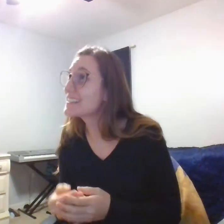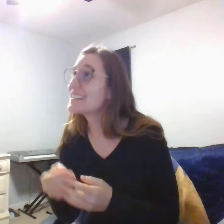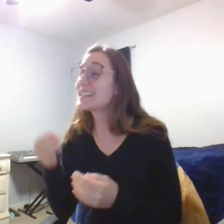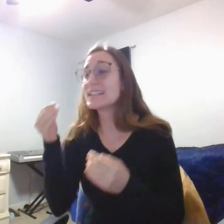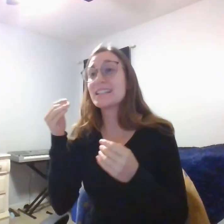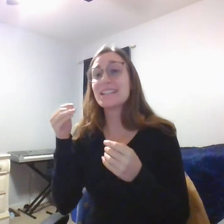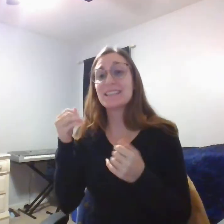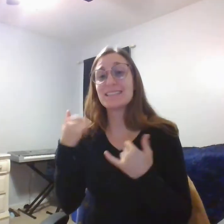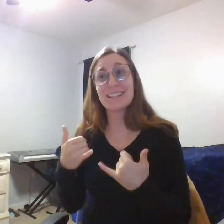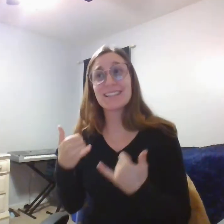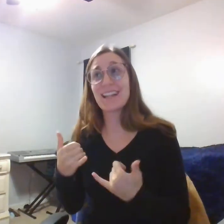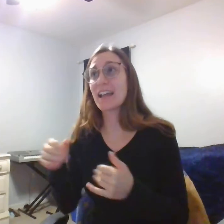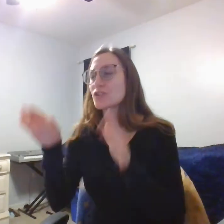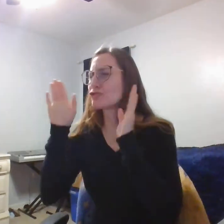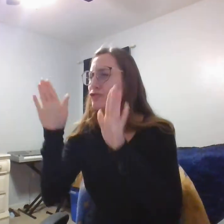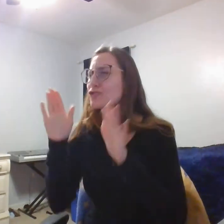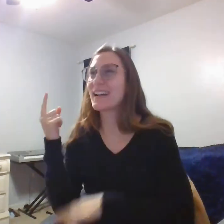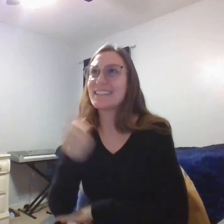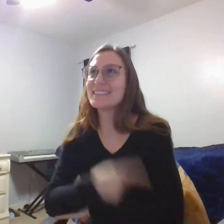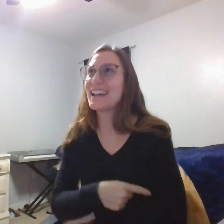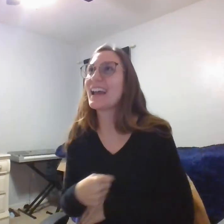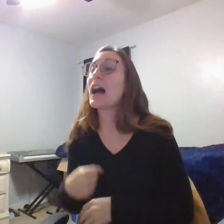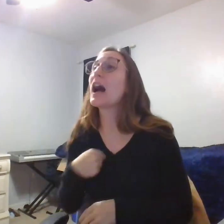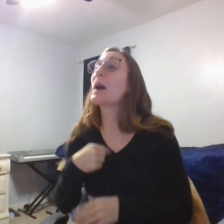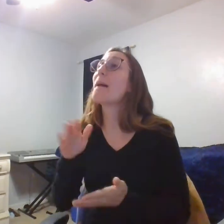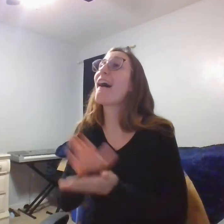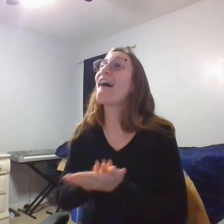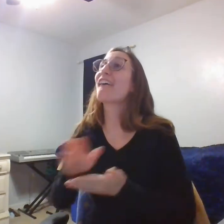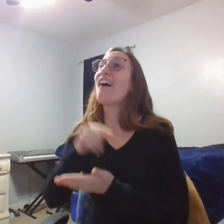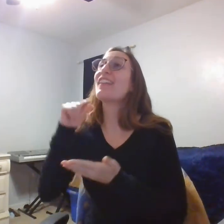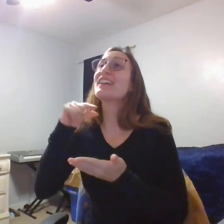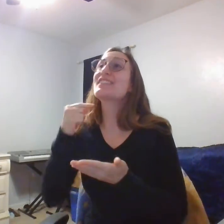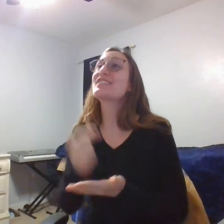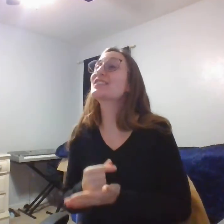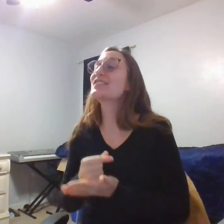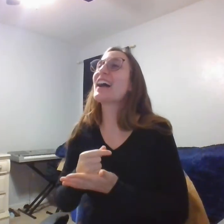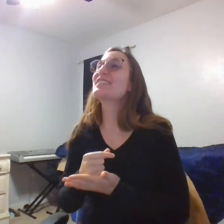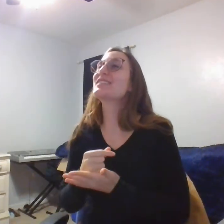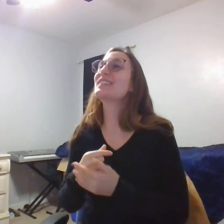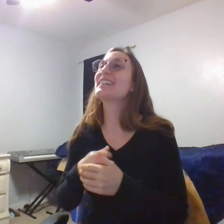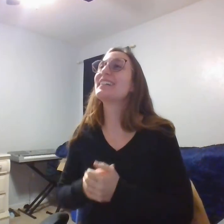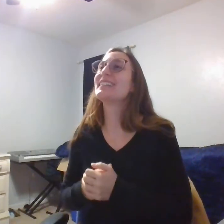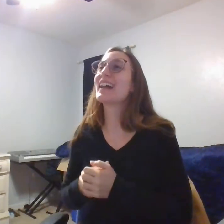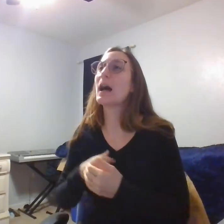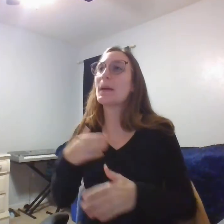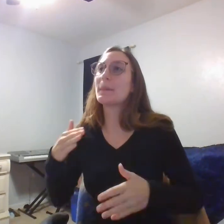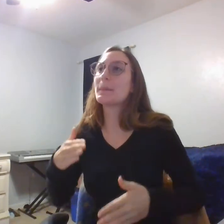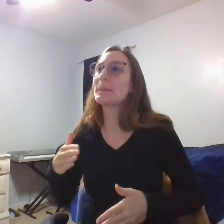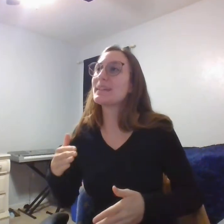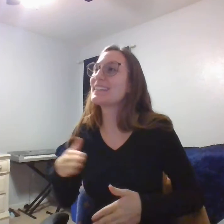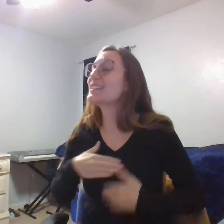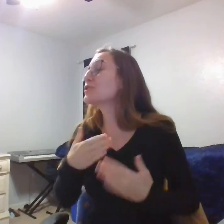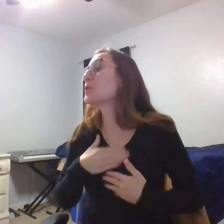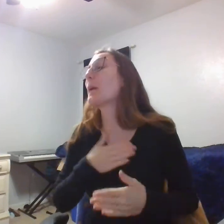day. I became a college graduate today, attended my graduation. Just been enjoying a vacation with my wife, daughter, and